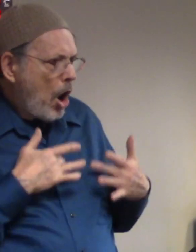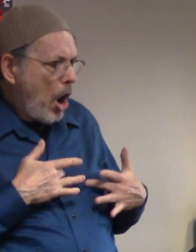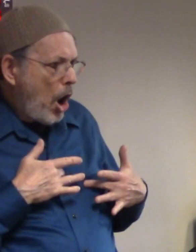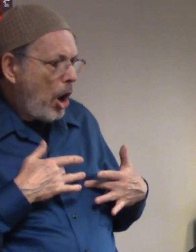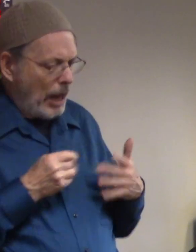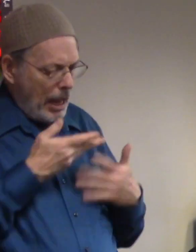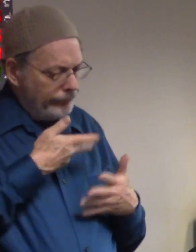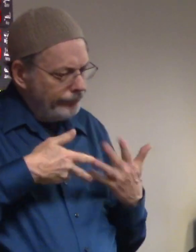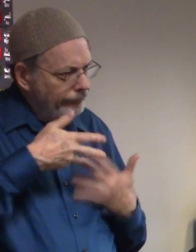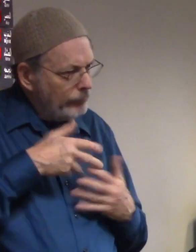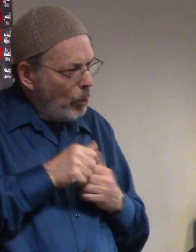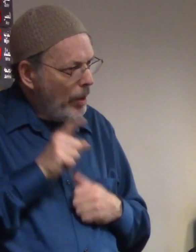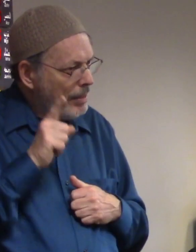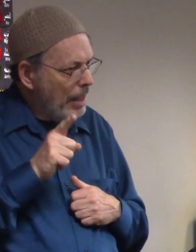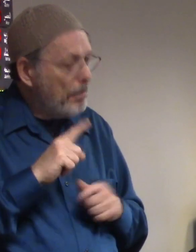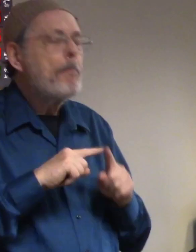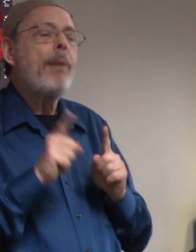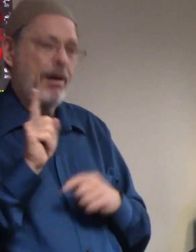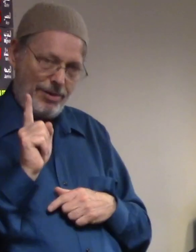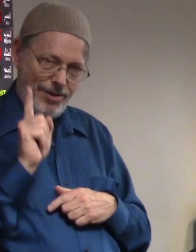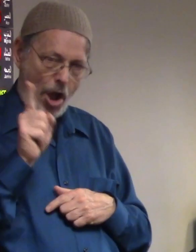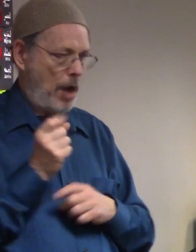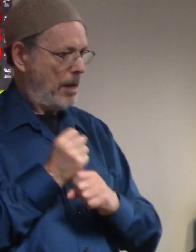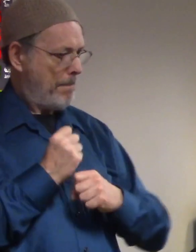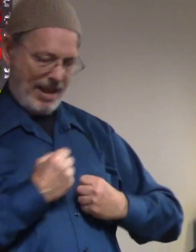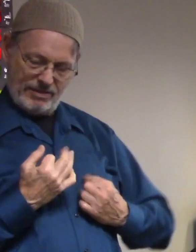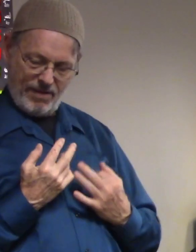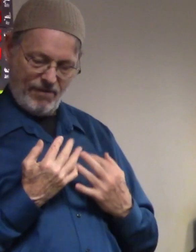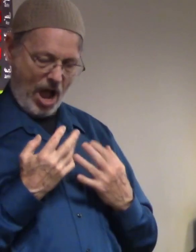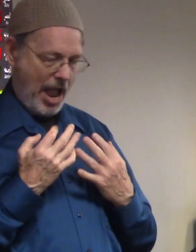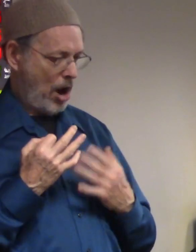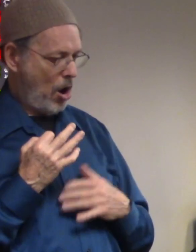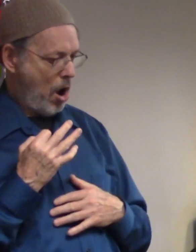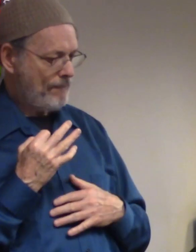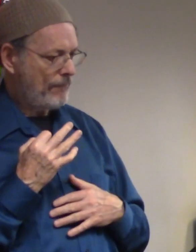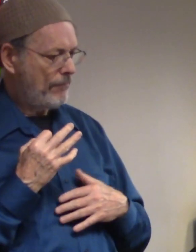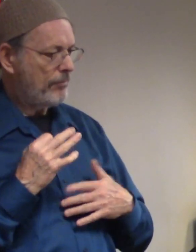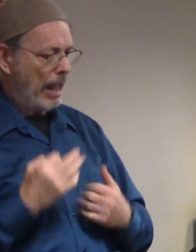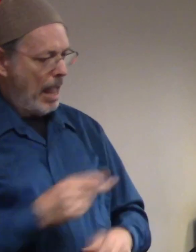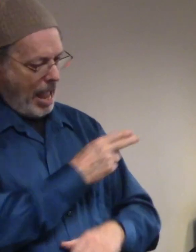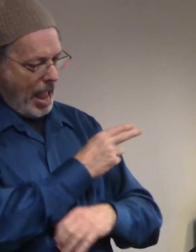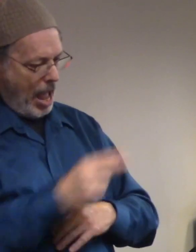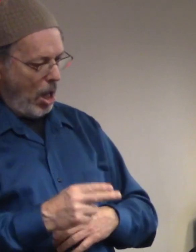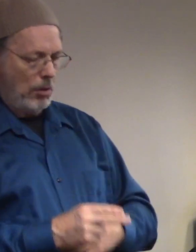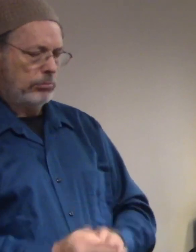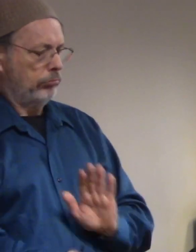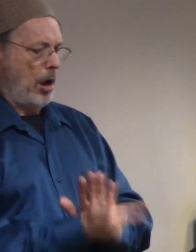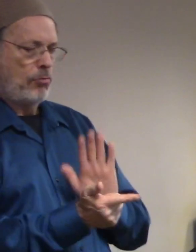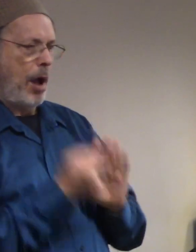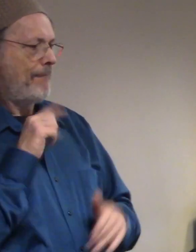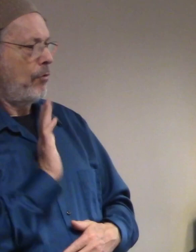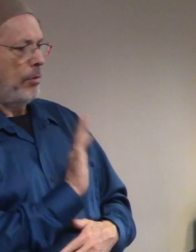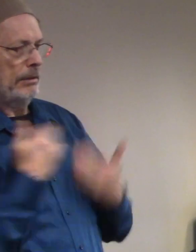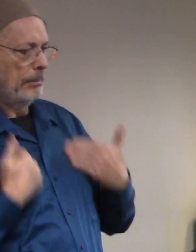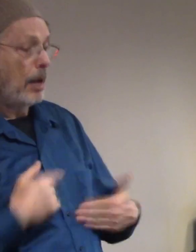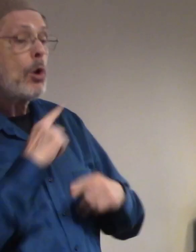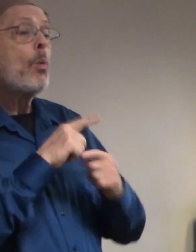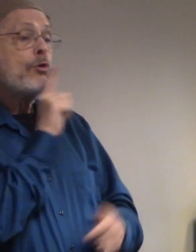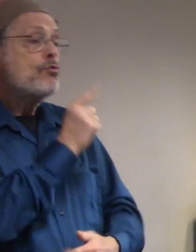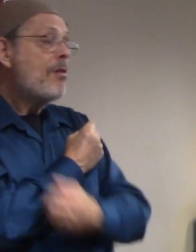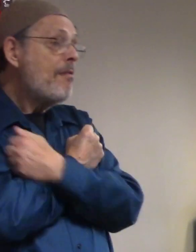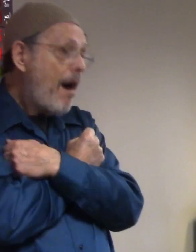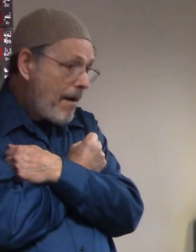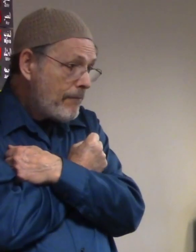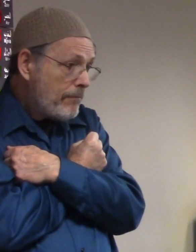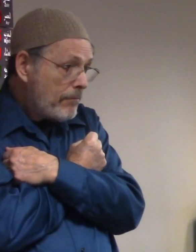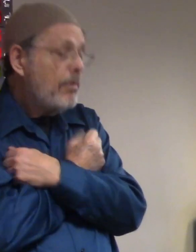that Allah subhanahu wa ta'ala doesn't make the fire of Jahannam haram on that person's body. That when you love the Prophet sallallahu alaihi